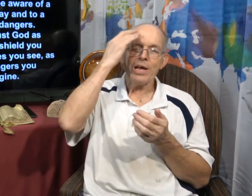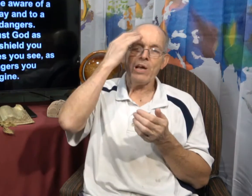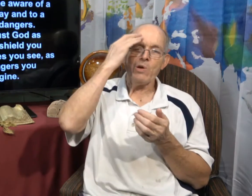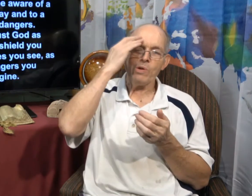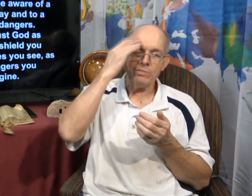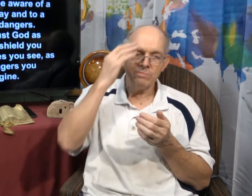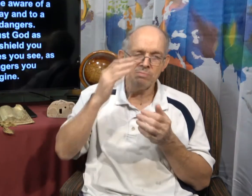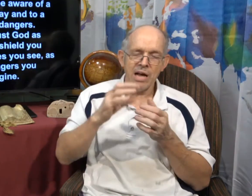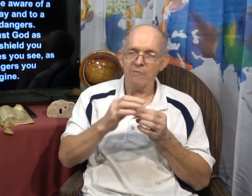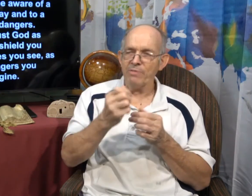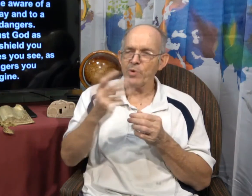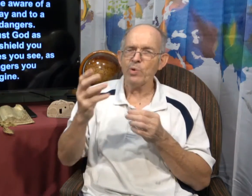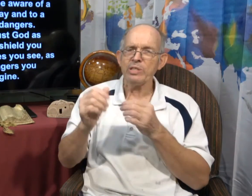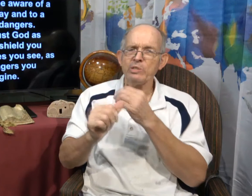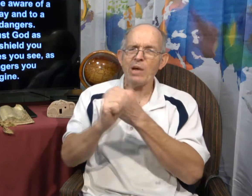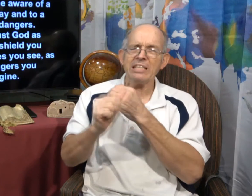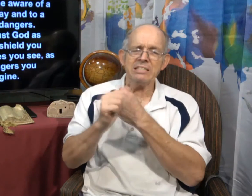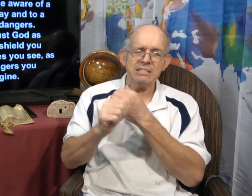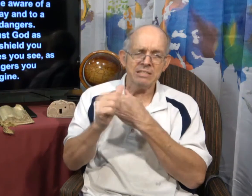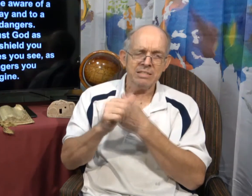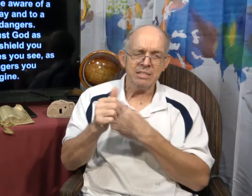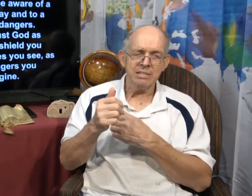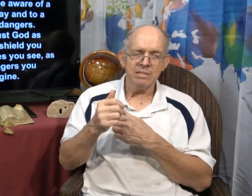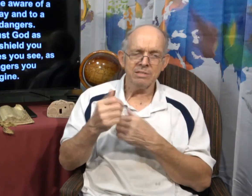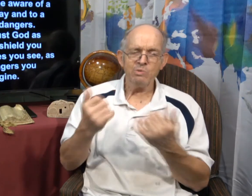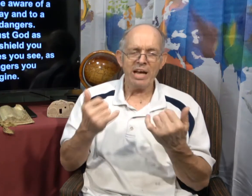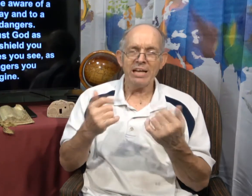beware of food threat today.